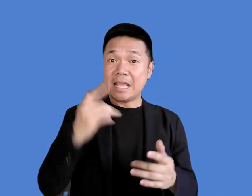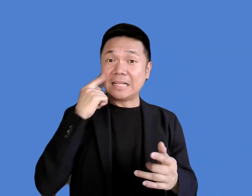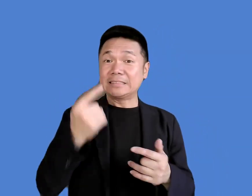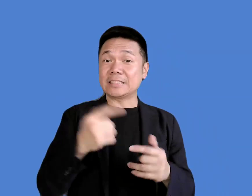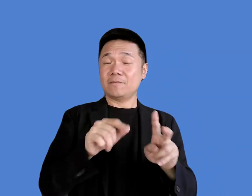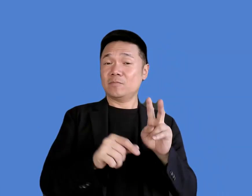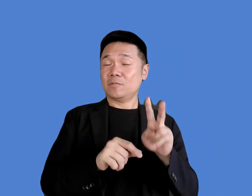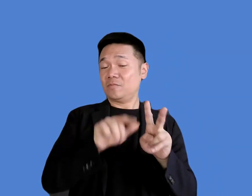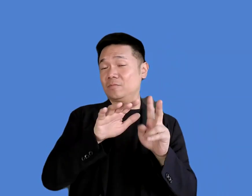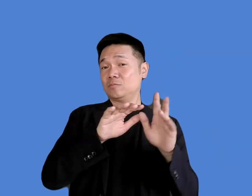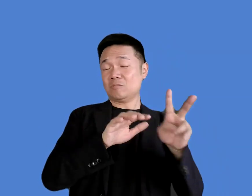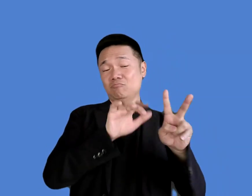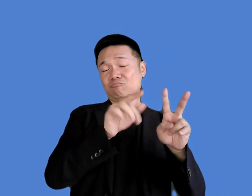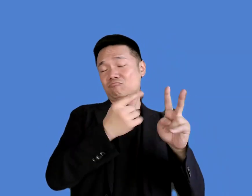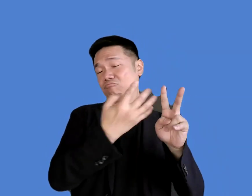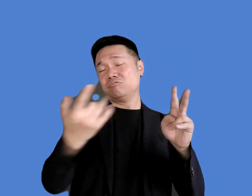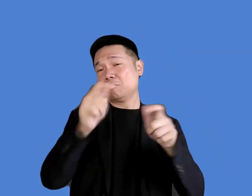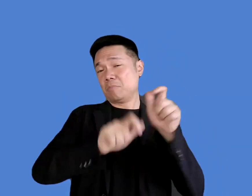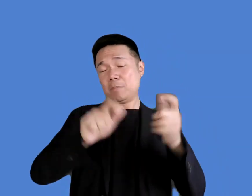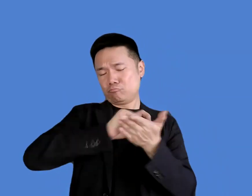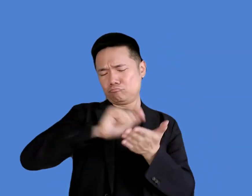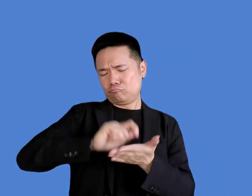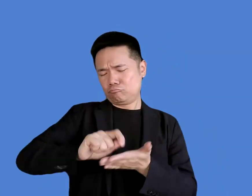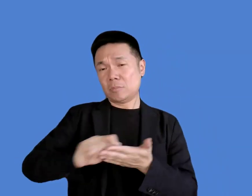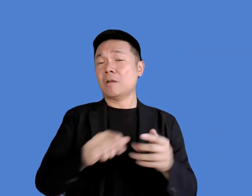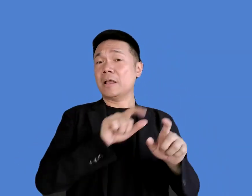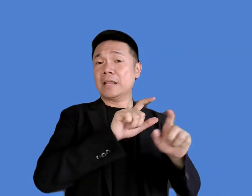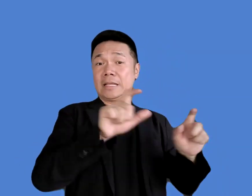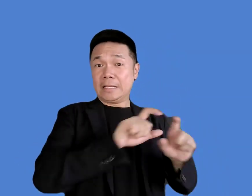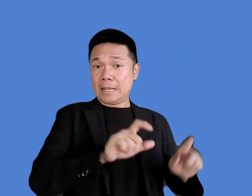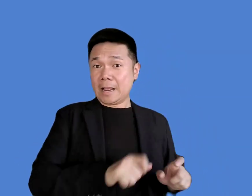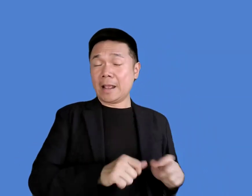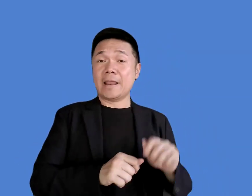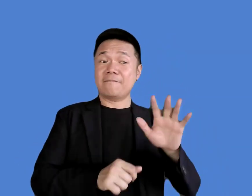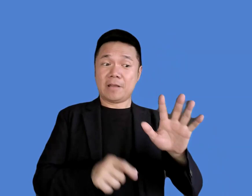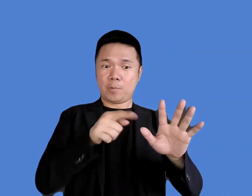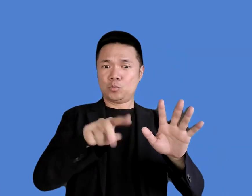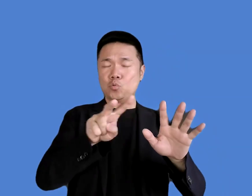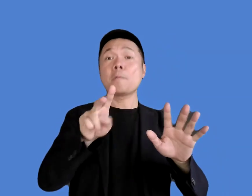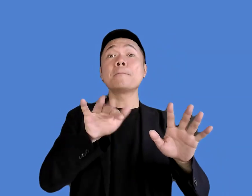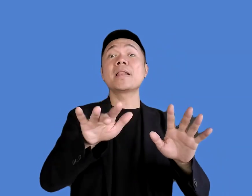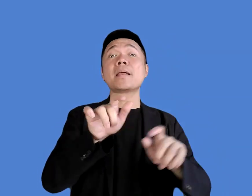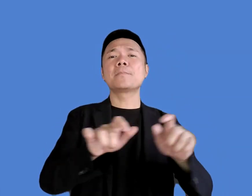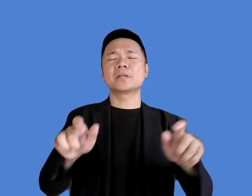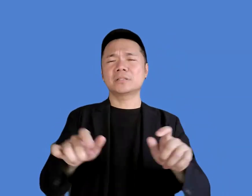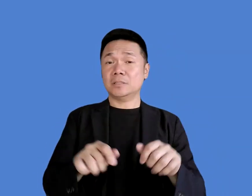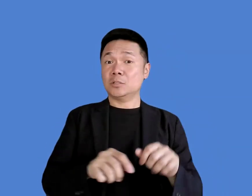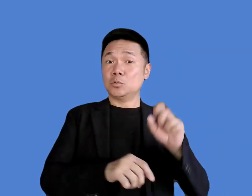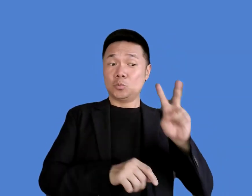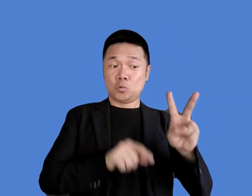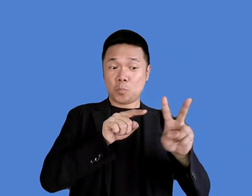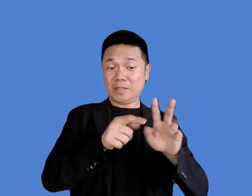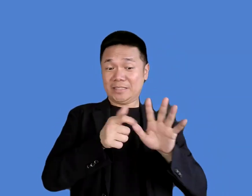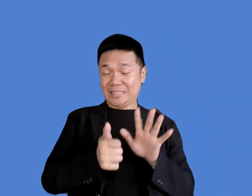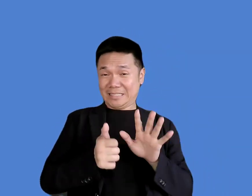2,580 WEP signatories. And these companies employ at least 5.2 million people, 2.6 million of